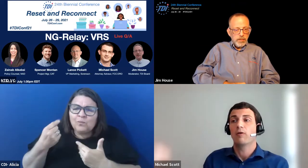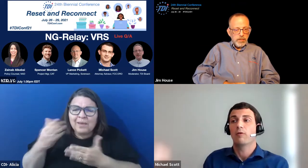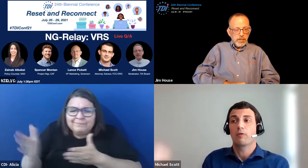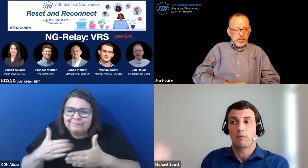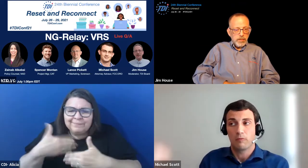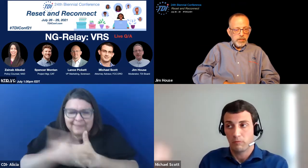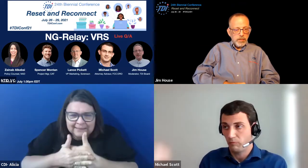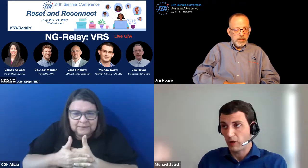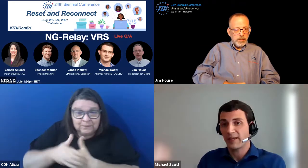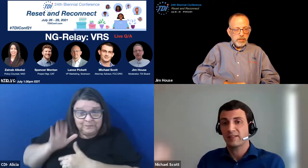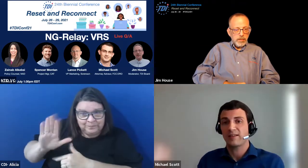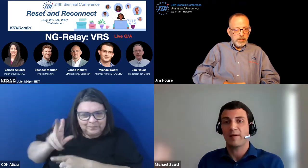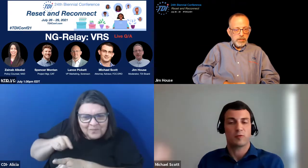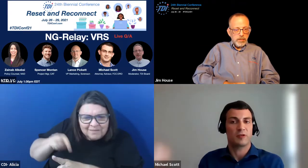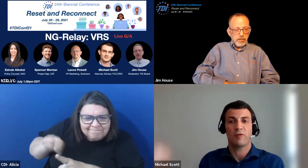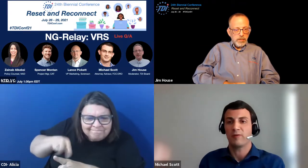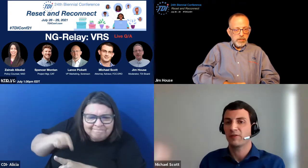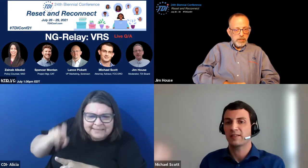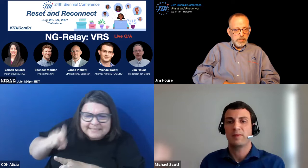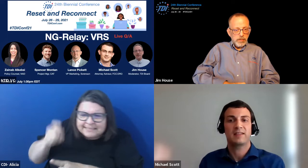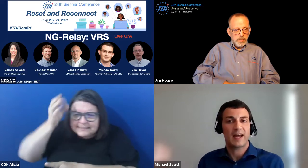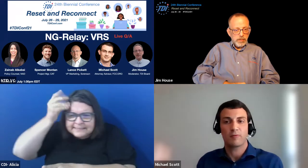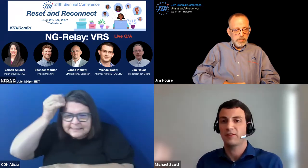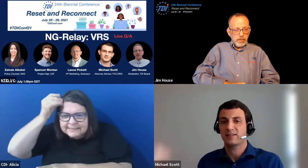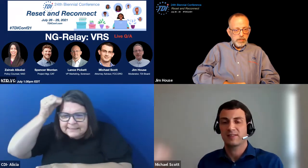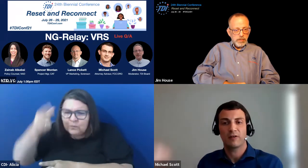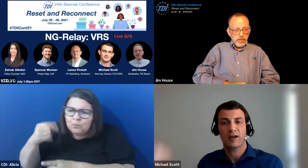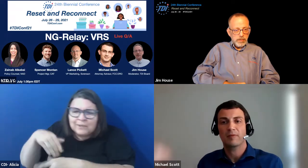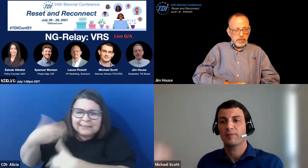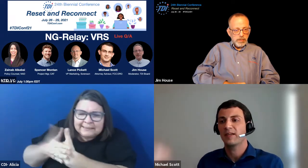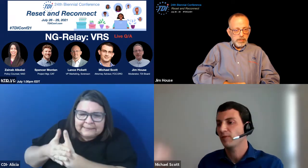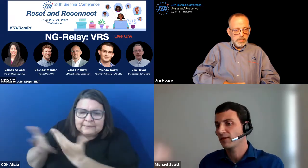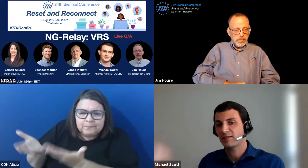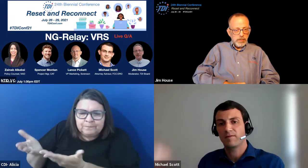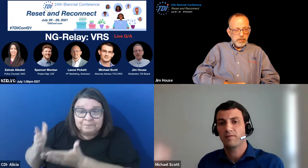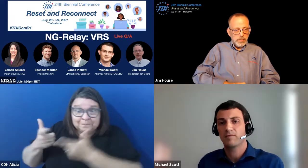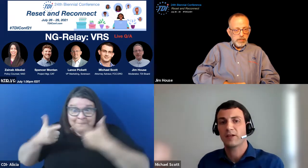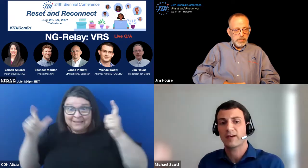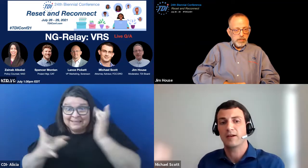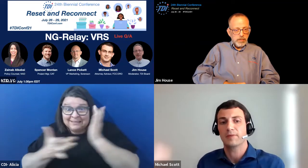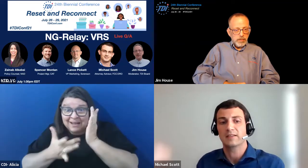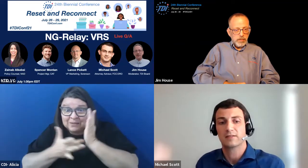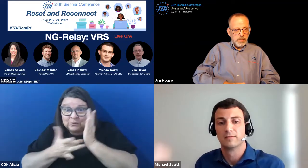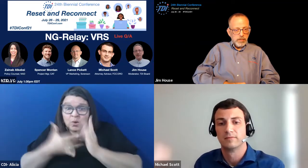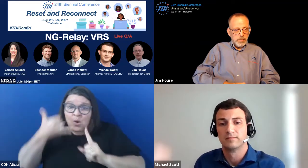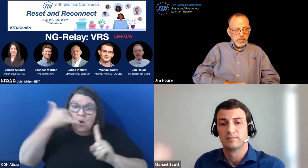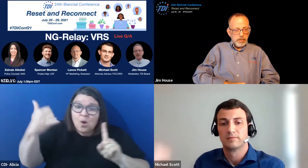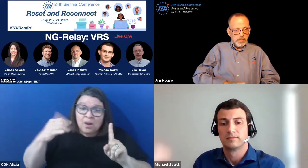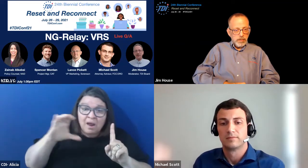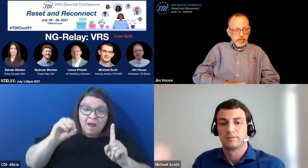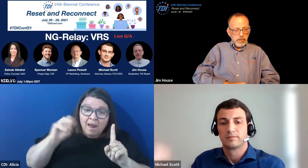out our next steps. What are we doing? Whether that's big tech, whether that's the telecom companies, whether that's the VRS companies.